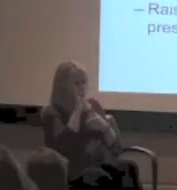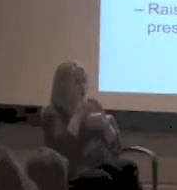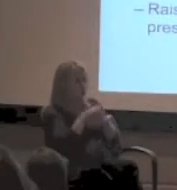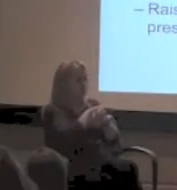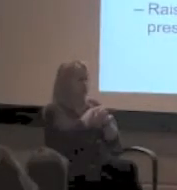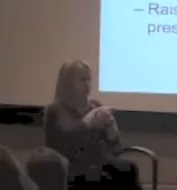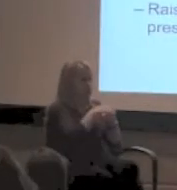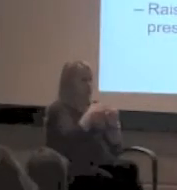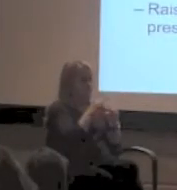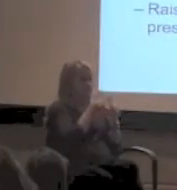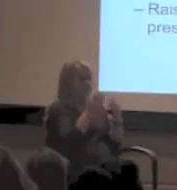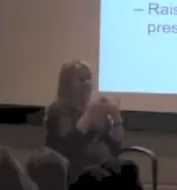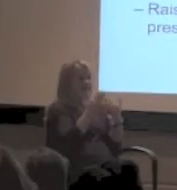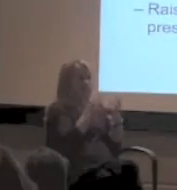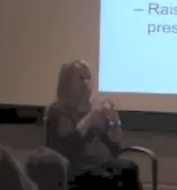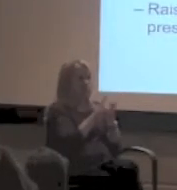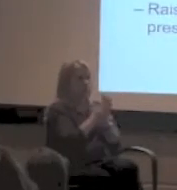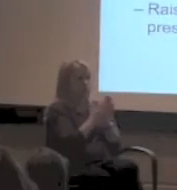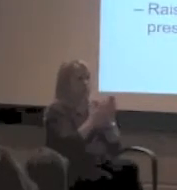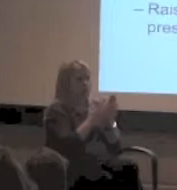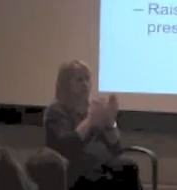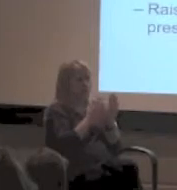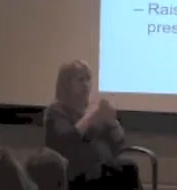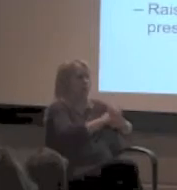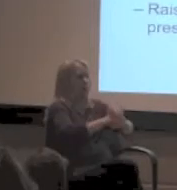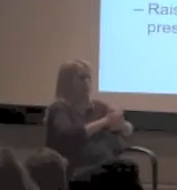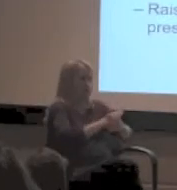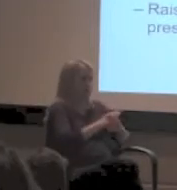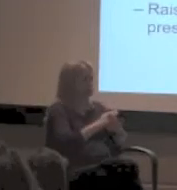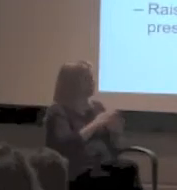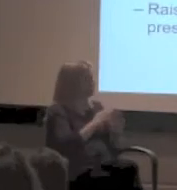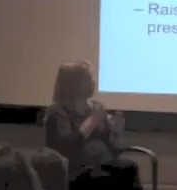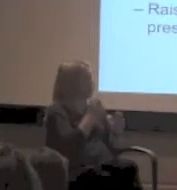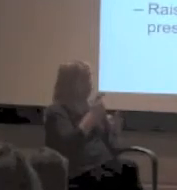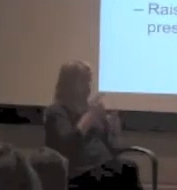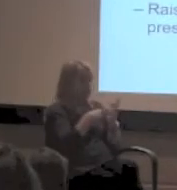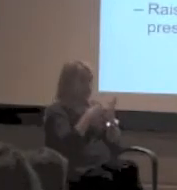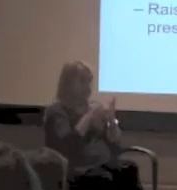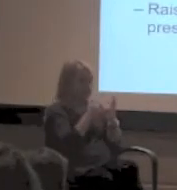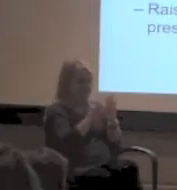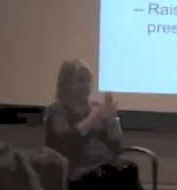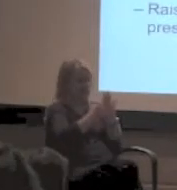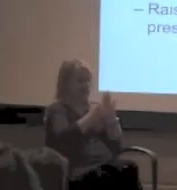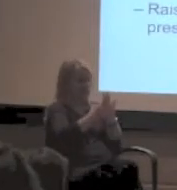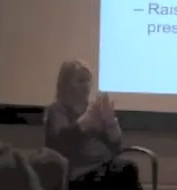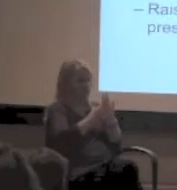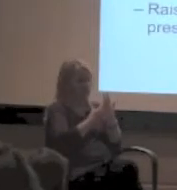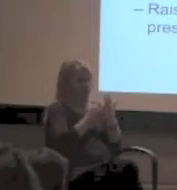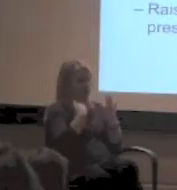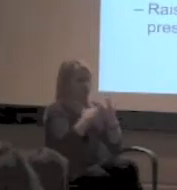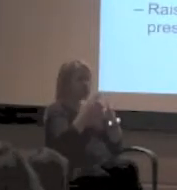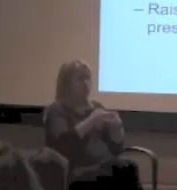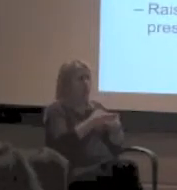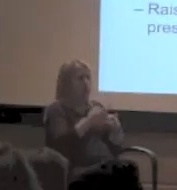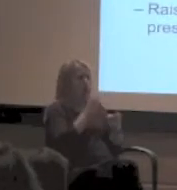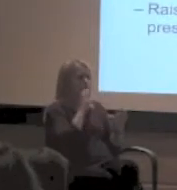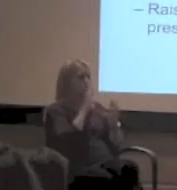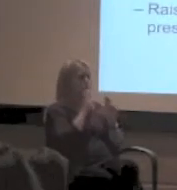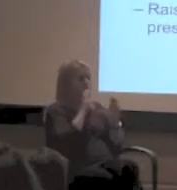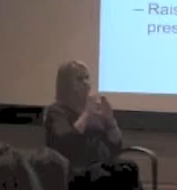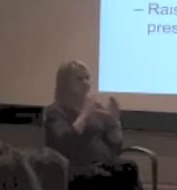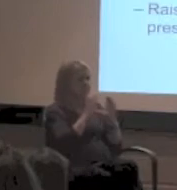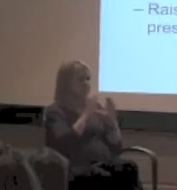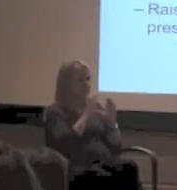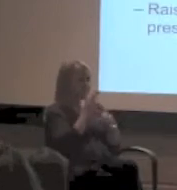over. It's the easiest thing to block. And then, or sometimes the filter on the surface of the brain, we call it communicating hydrocephalus, so